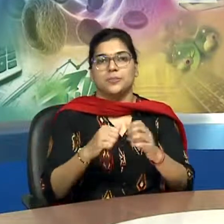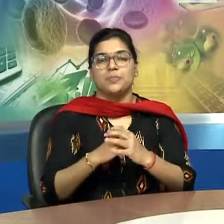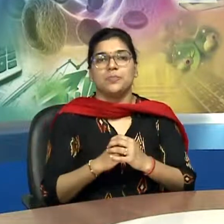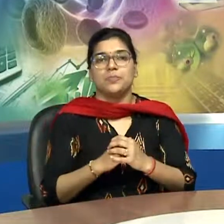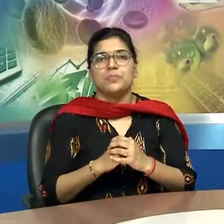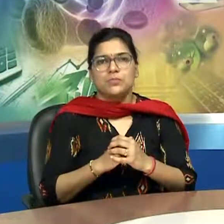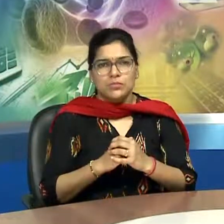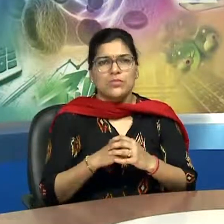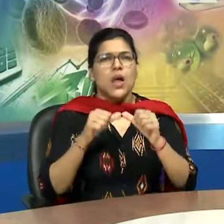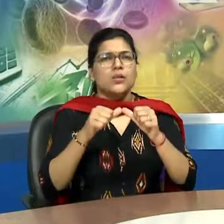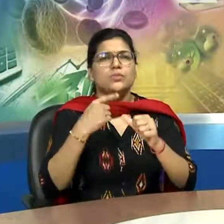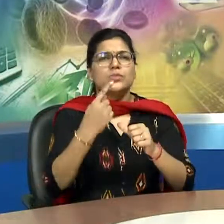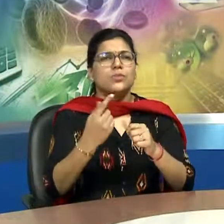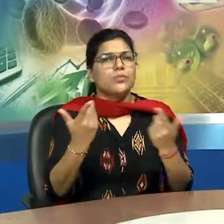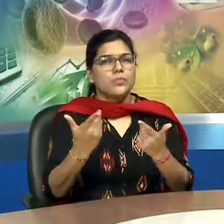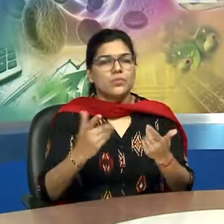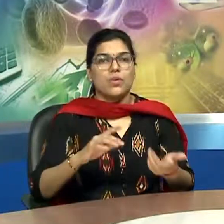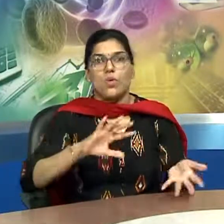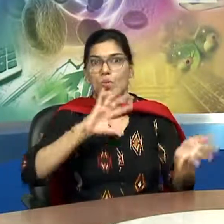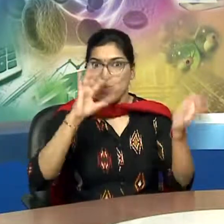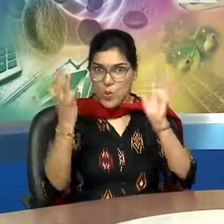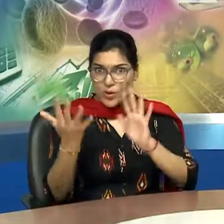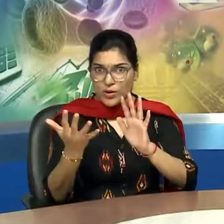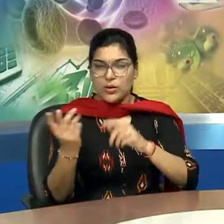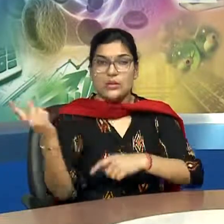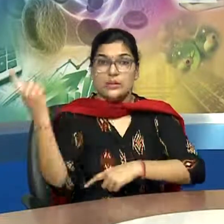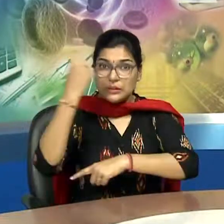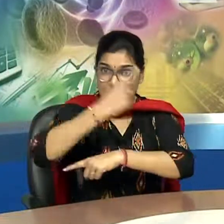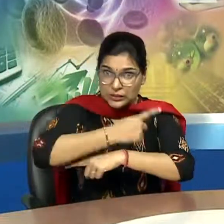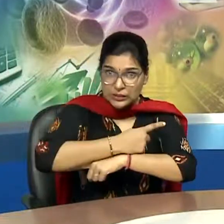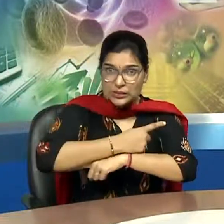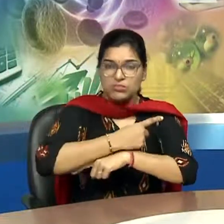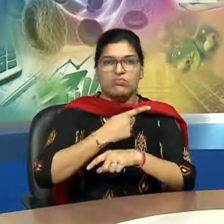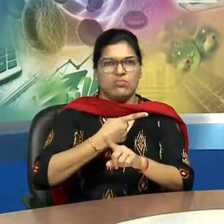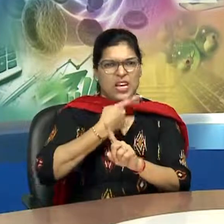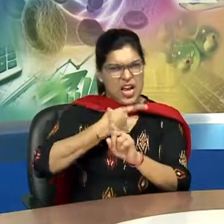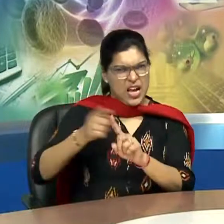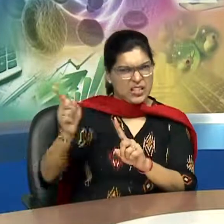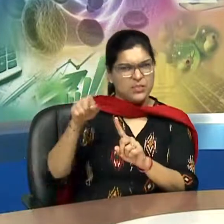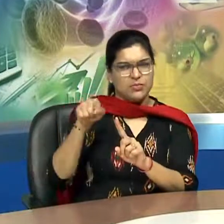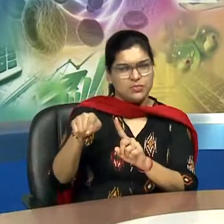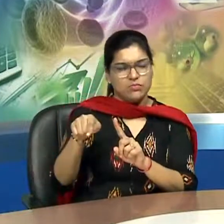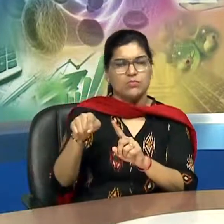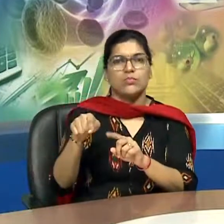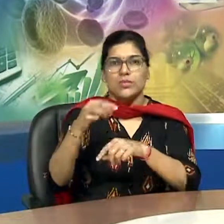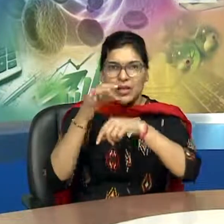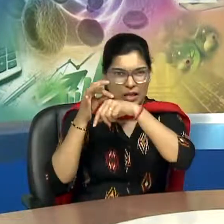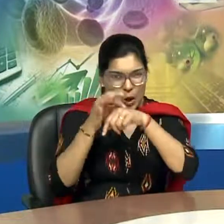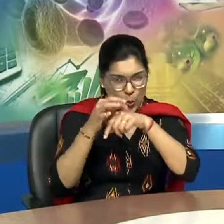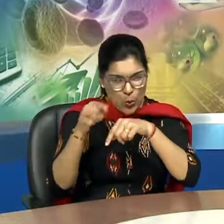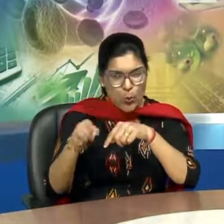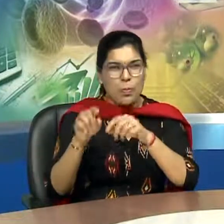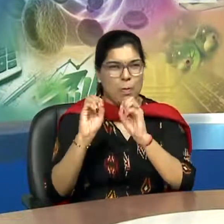The answer is written on the screen. The International Day Against Drug